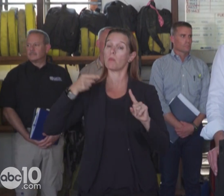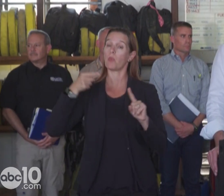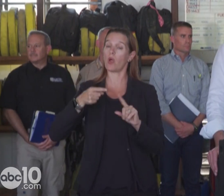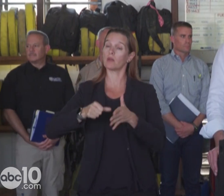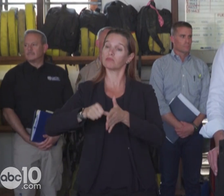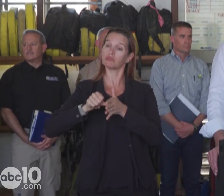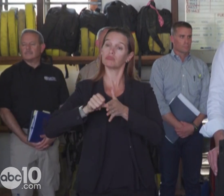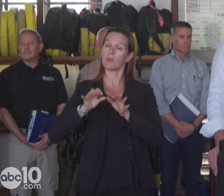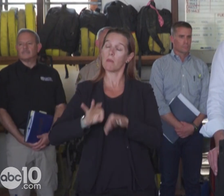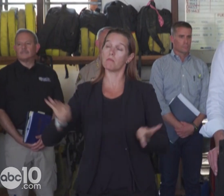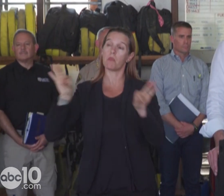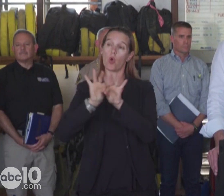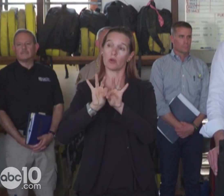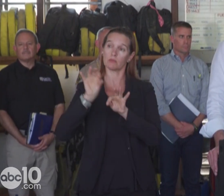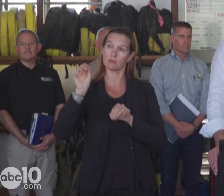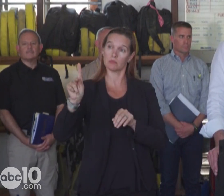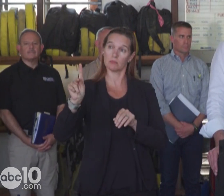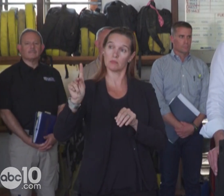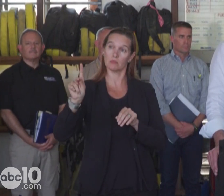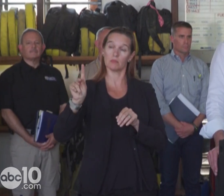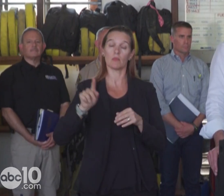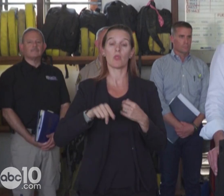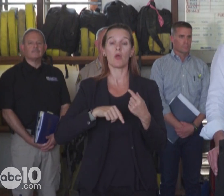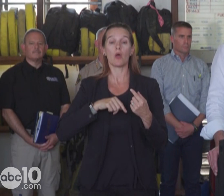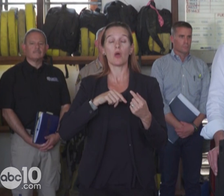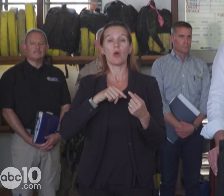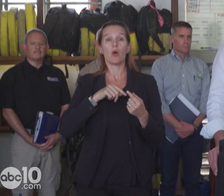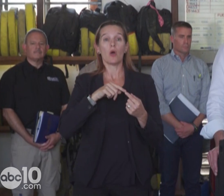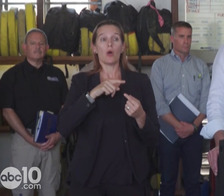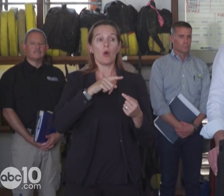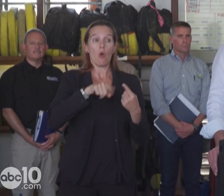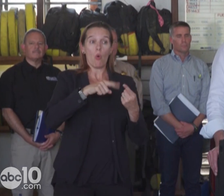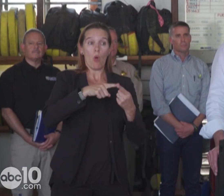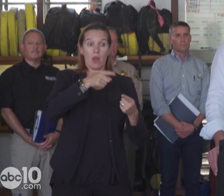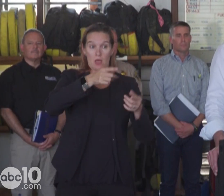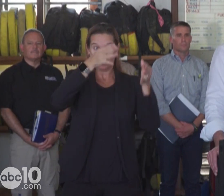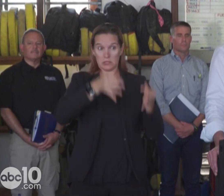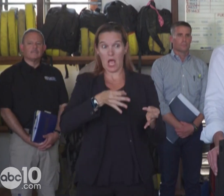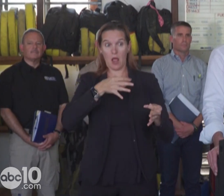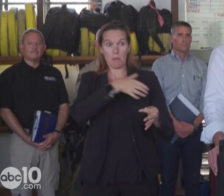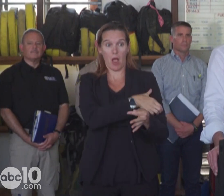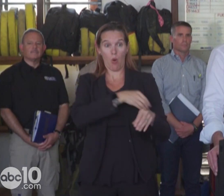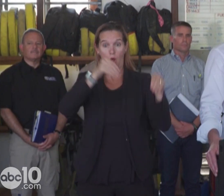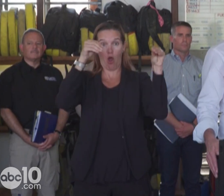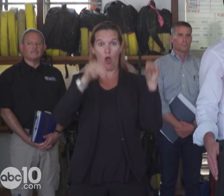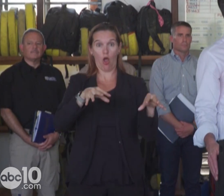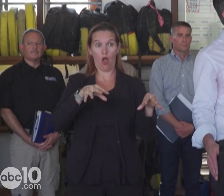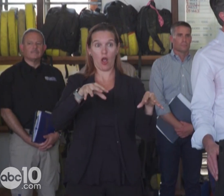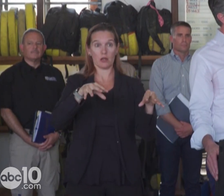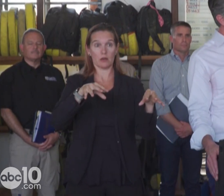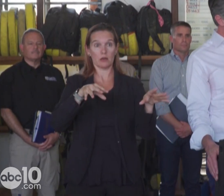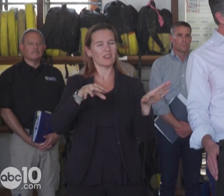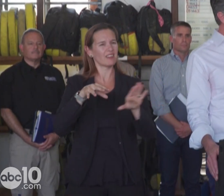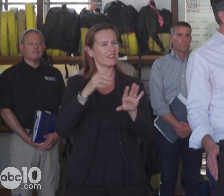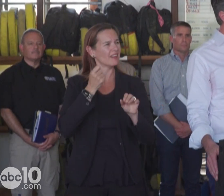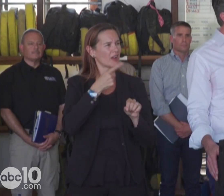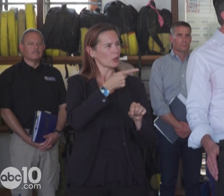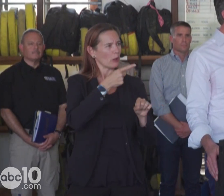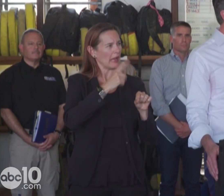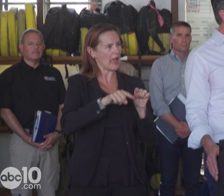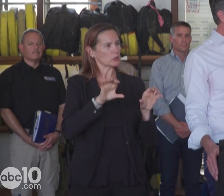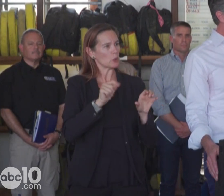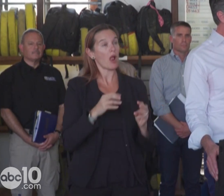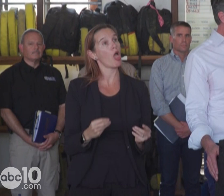important to make. When the determination to turn back on power is made, you can't do it unless you investigate